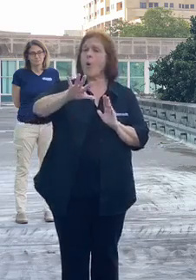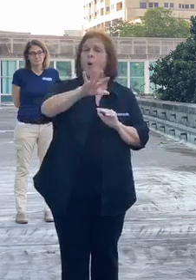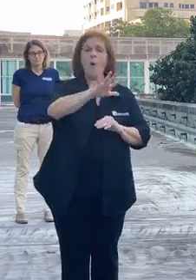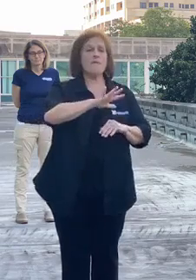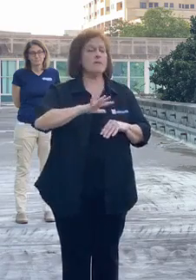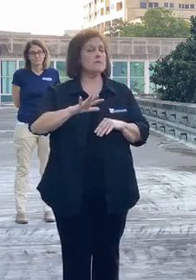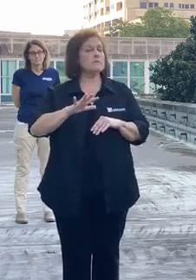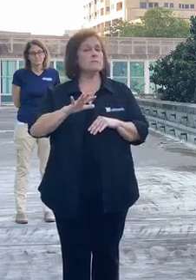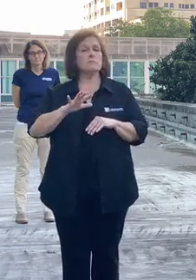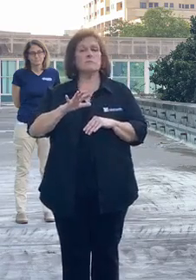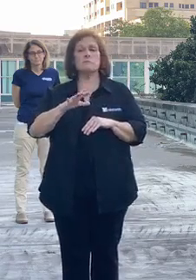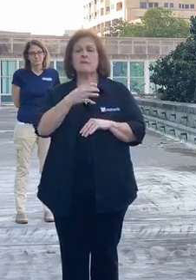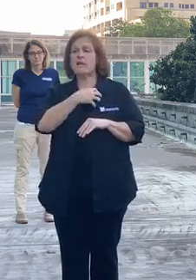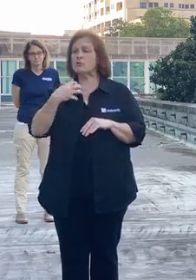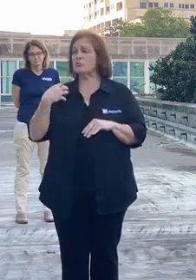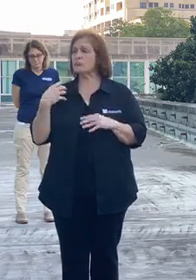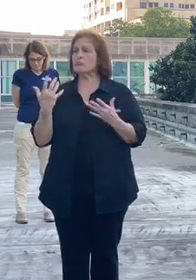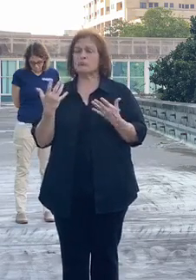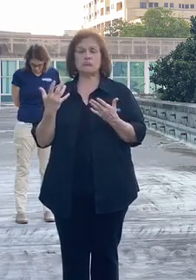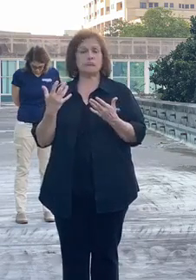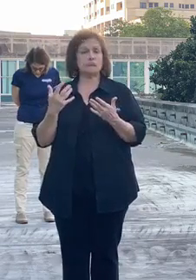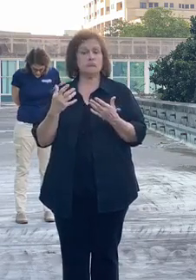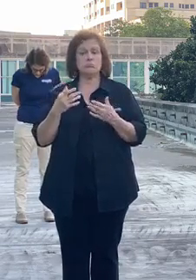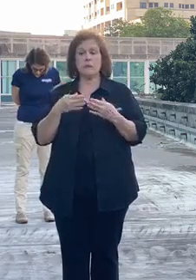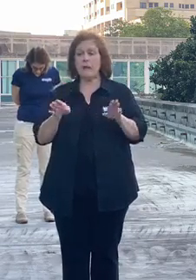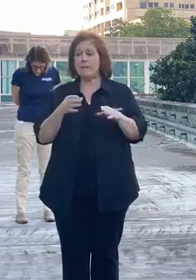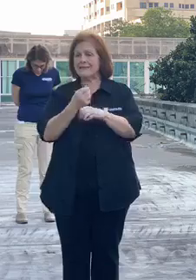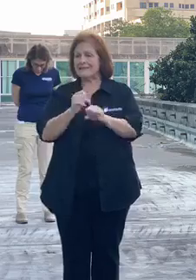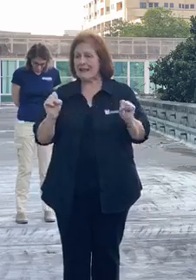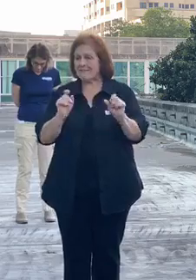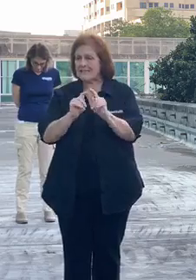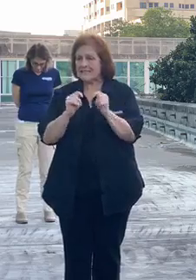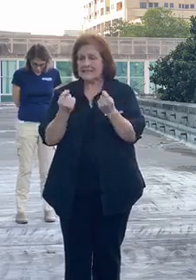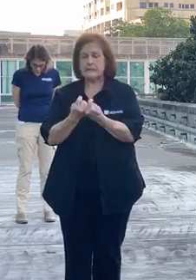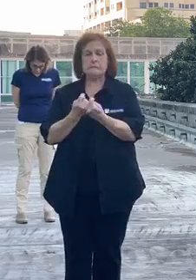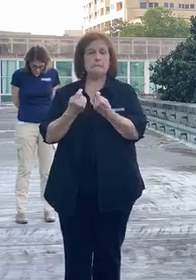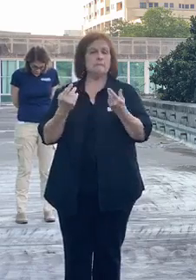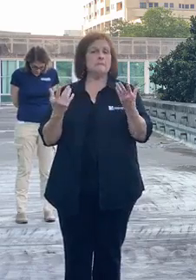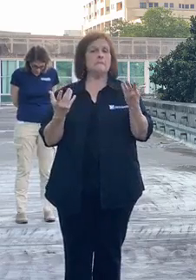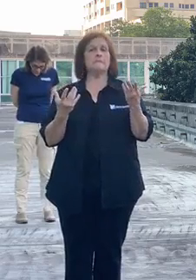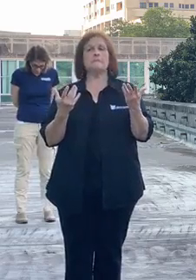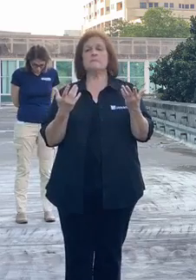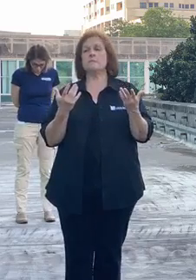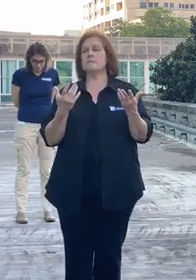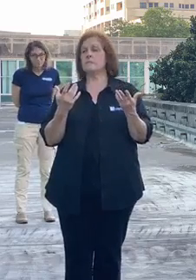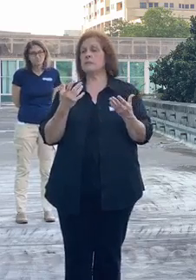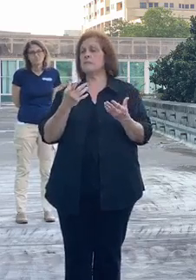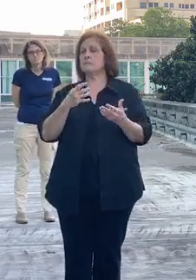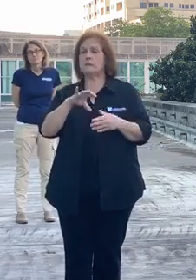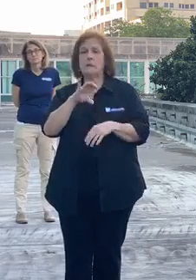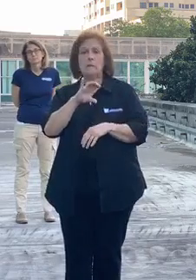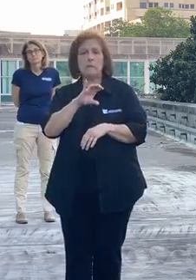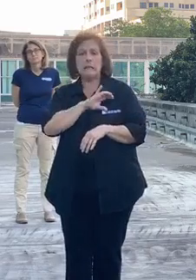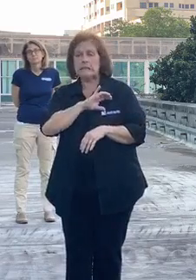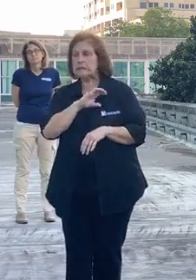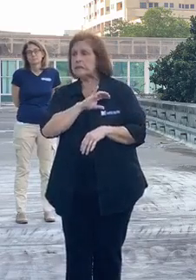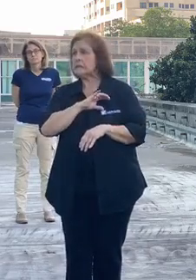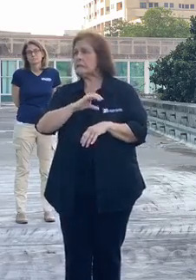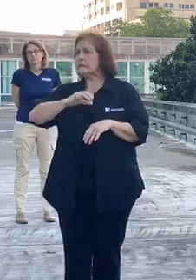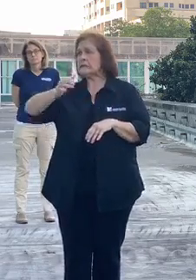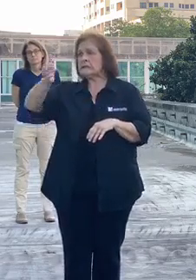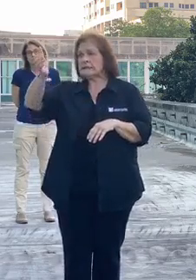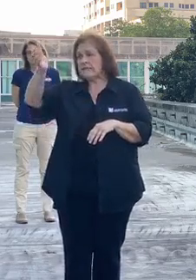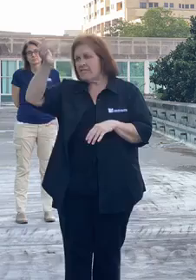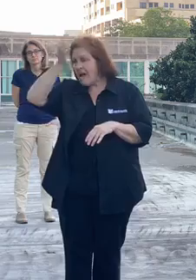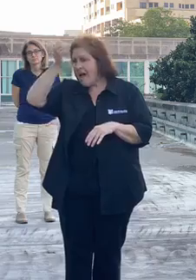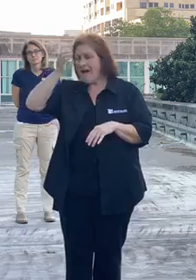officials, our public safety team, from chief of police,